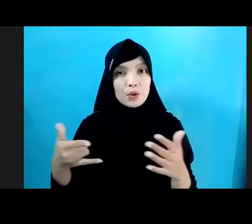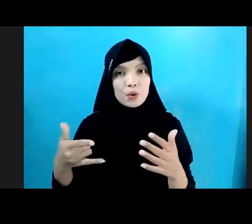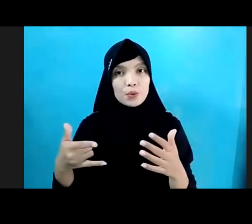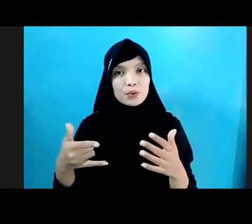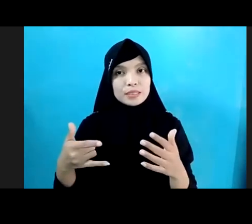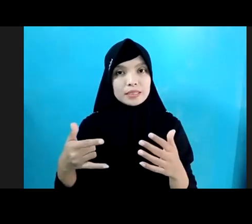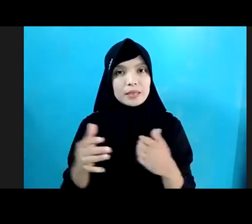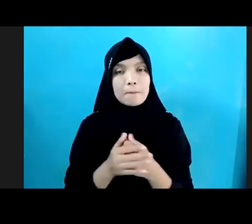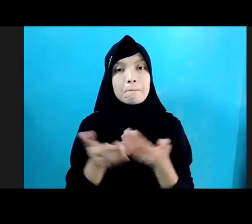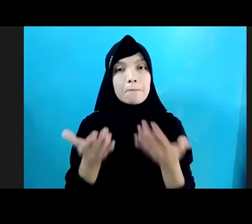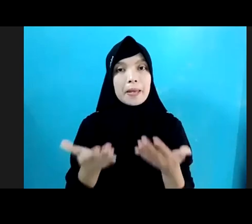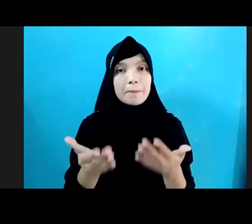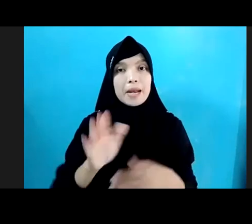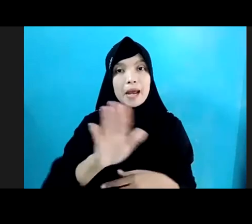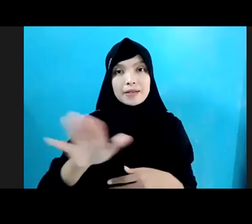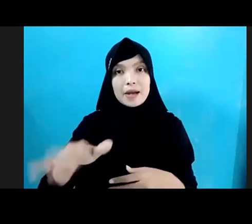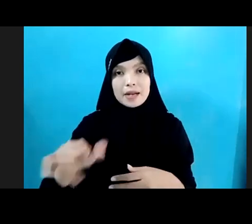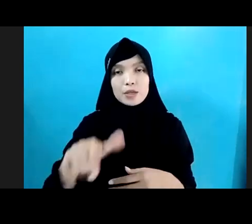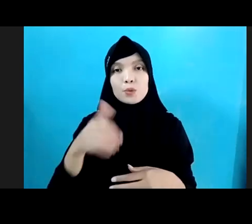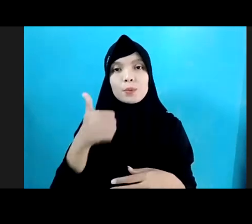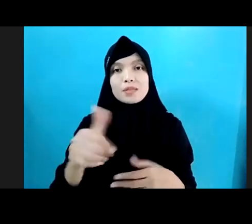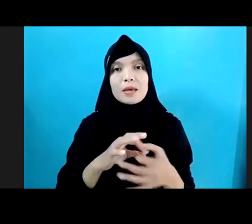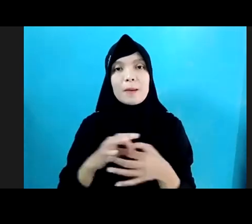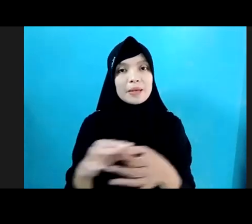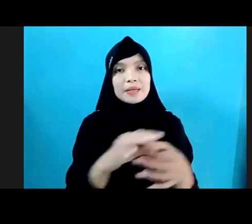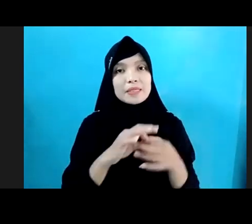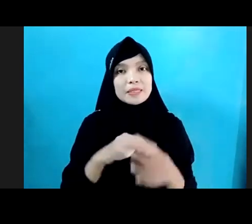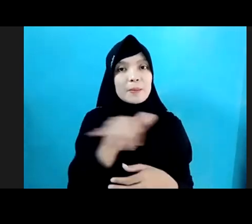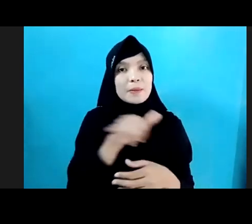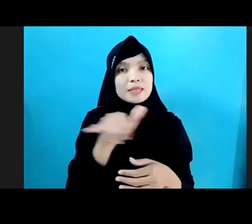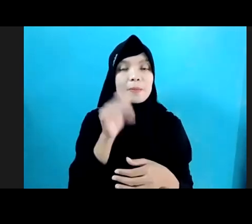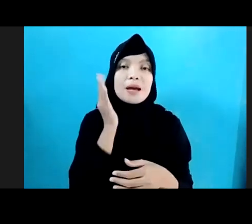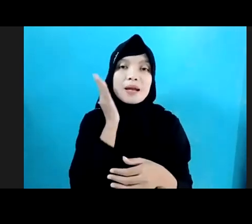Trying To Work Out What Safety Means To Children